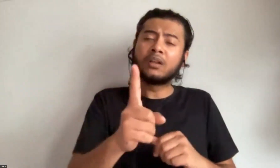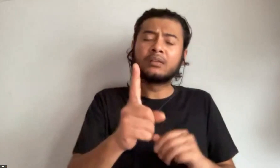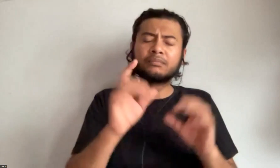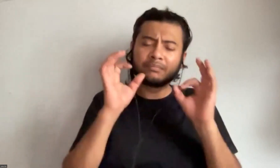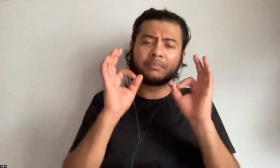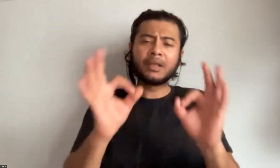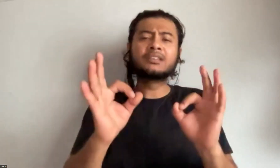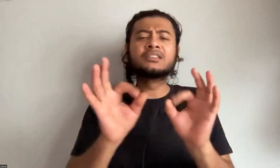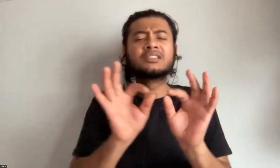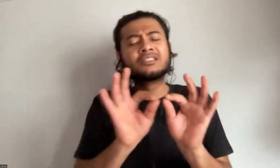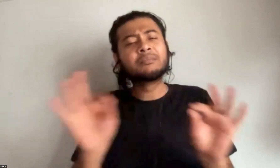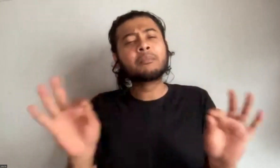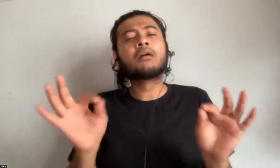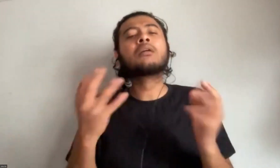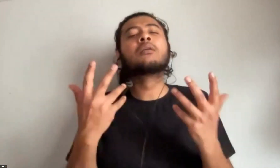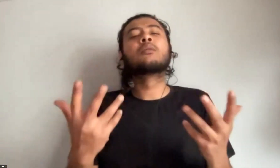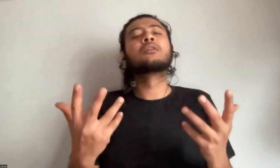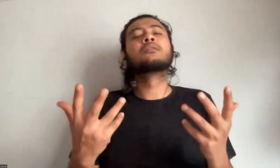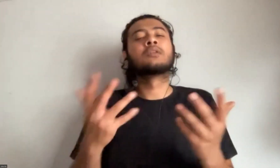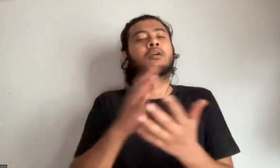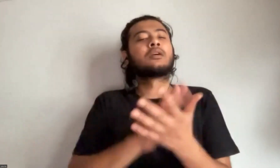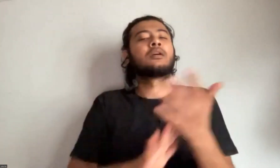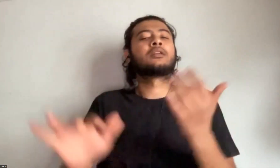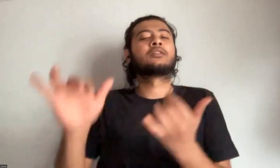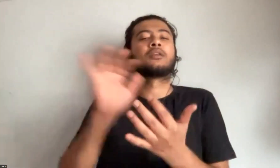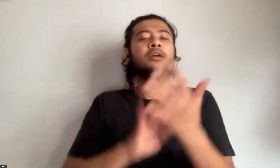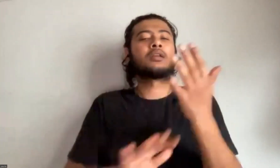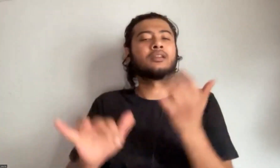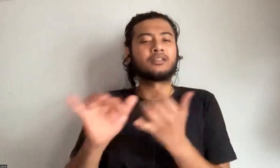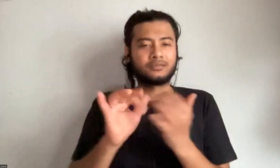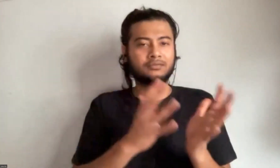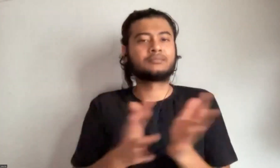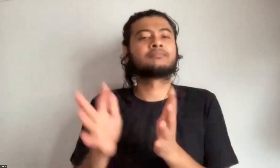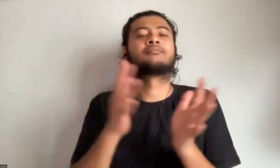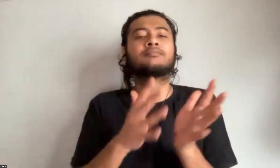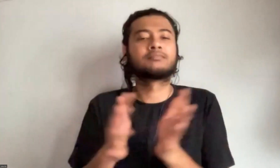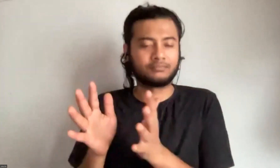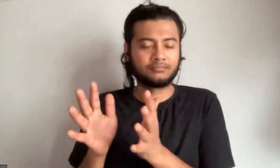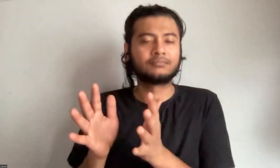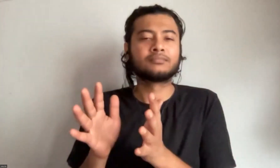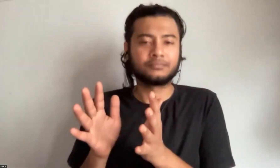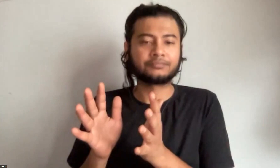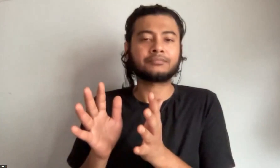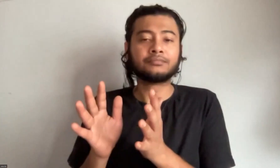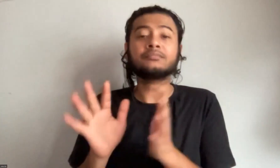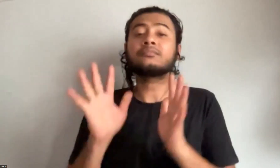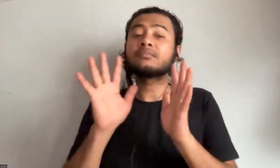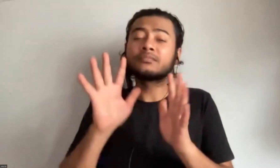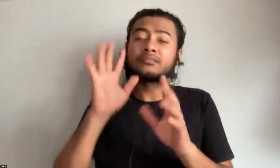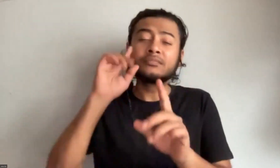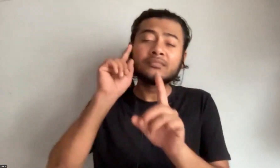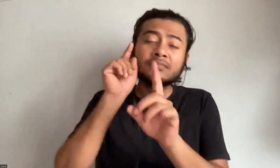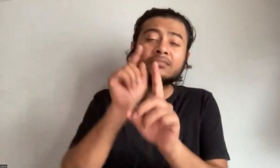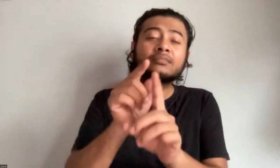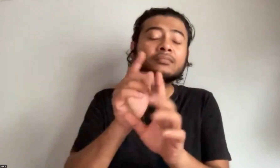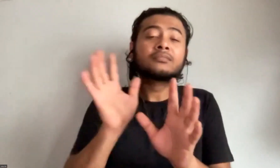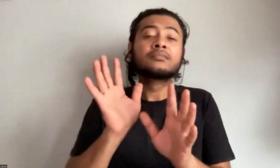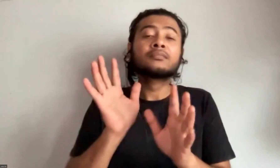whatever be the age, whatever be the process, the main aim is to chant, or is to concentrate, is